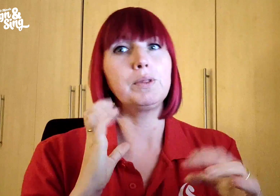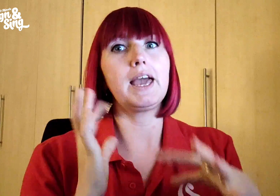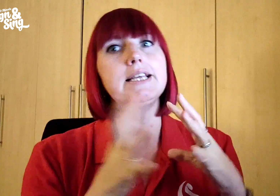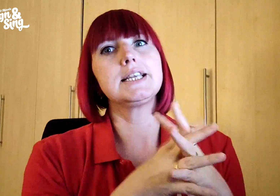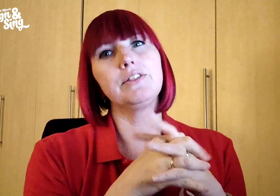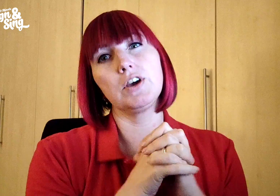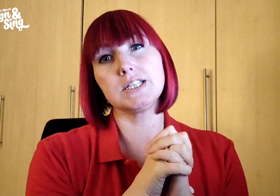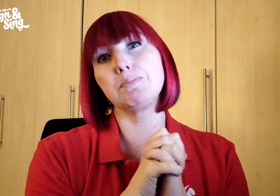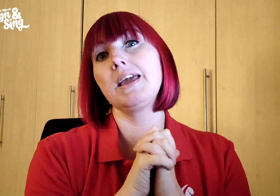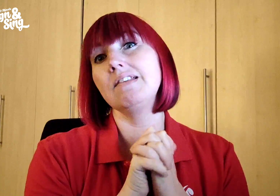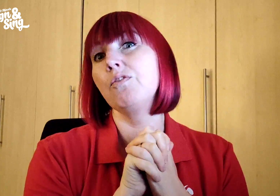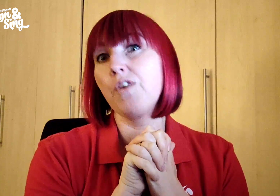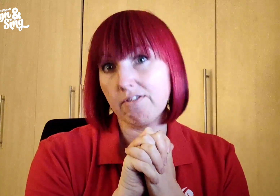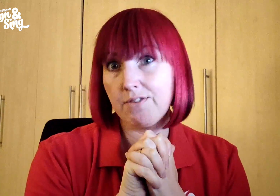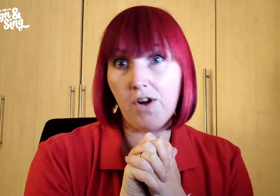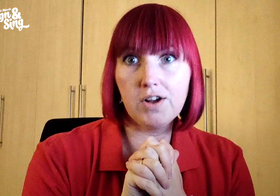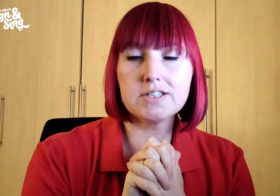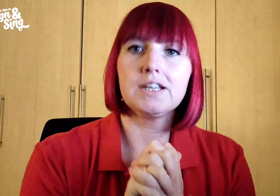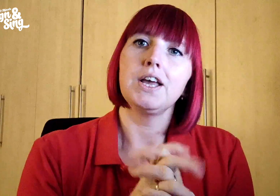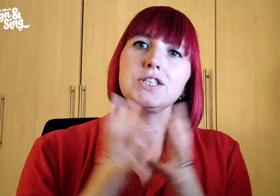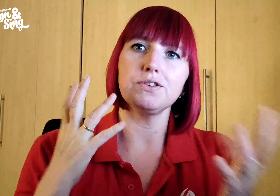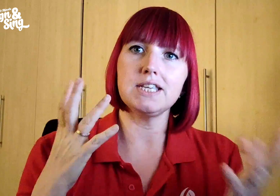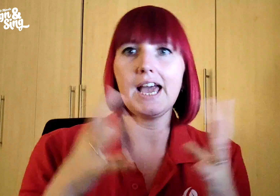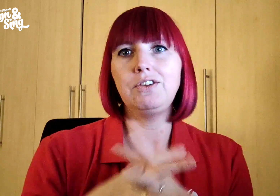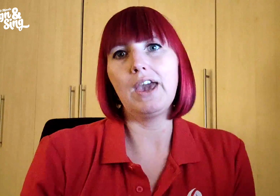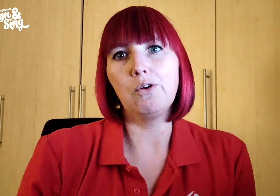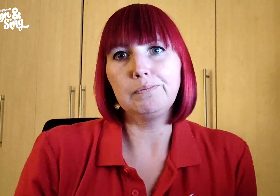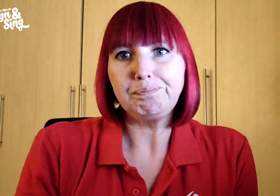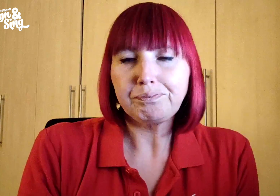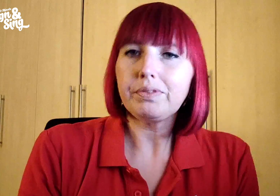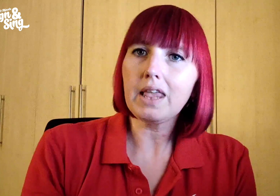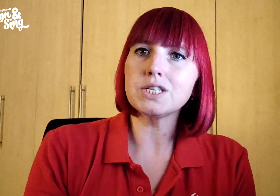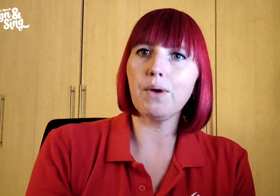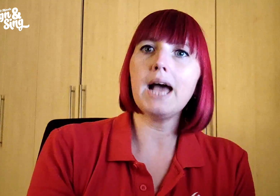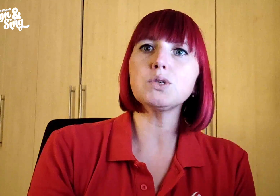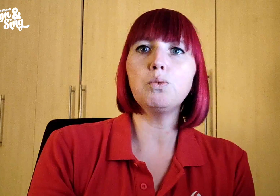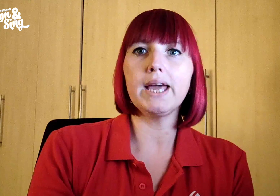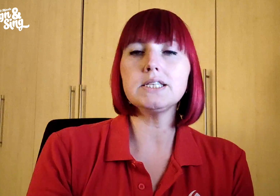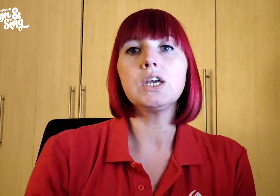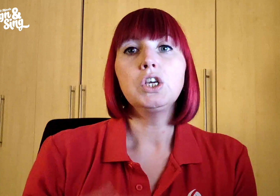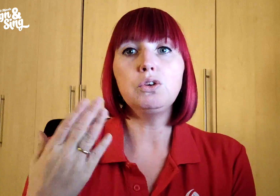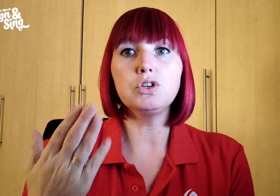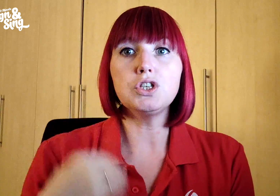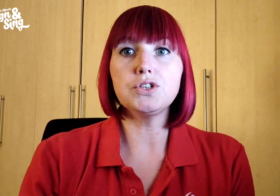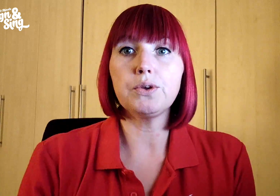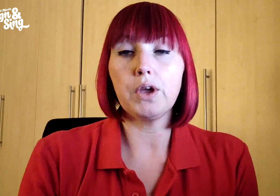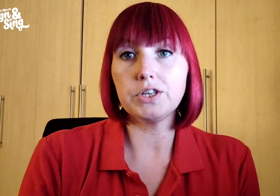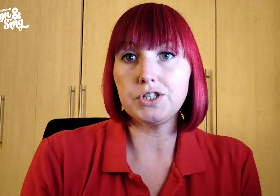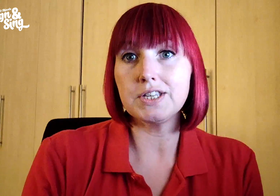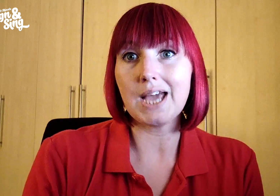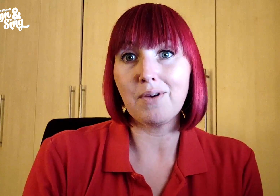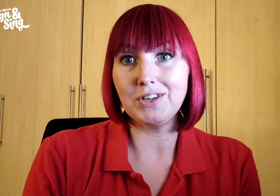signing along with Kelly still in the verses, but it is very fast. So see how you get on. So as always, you can choose